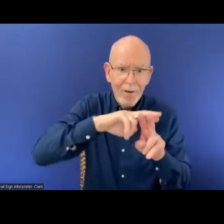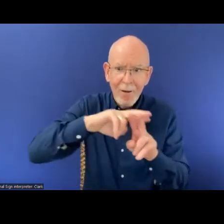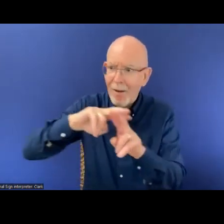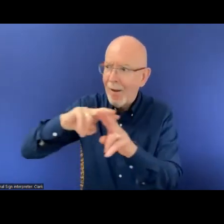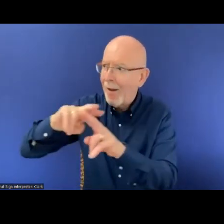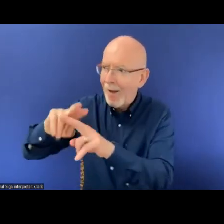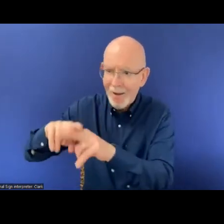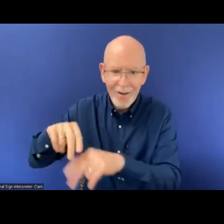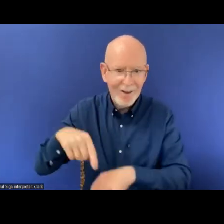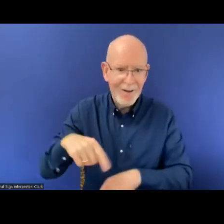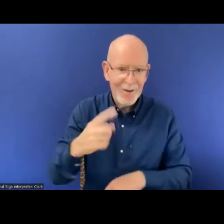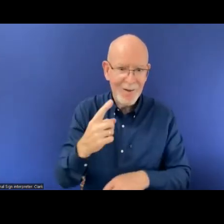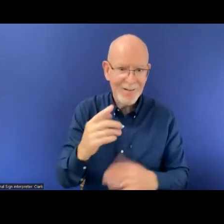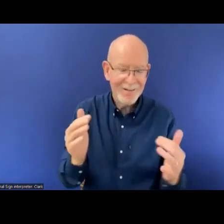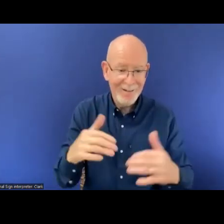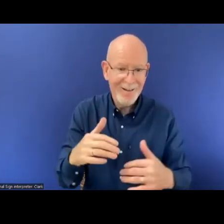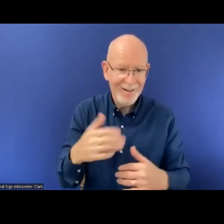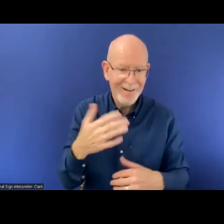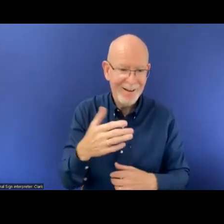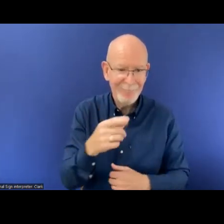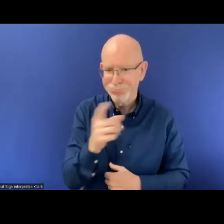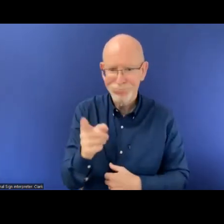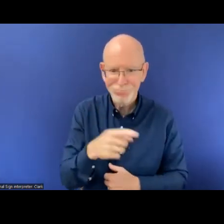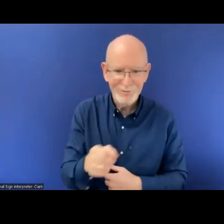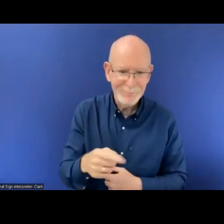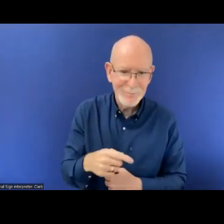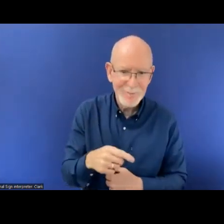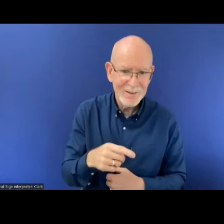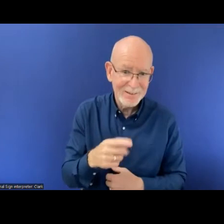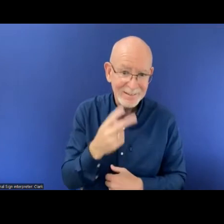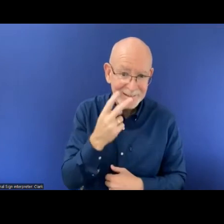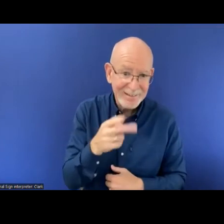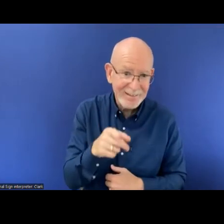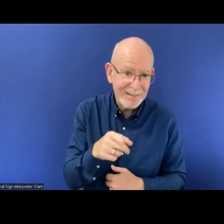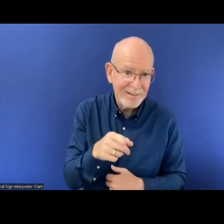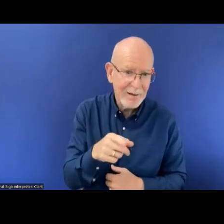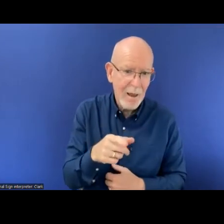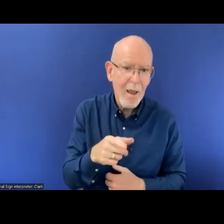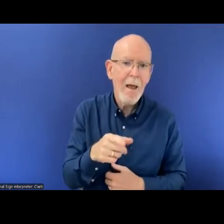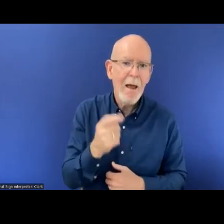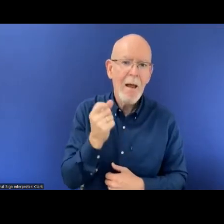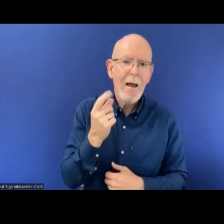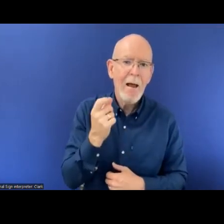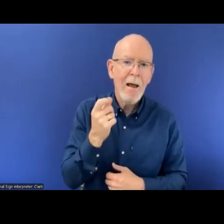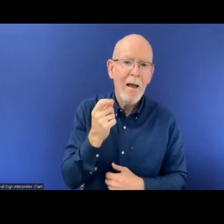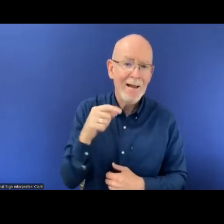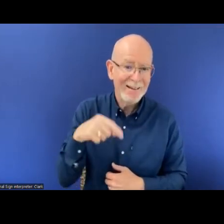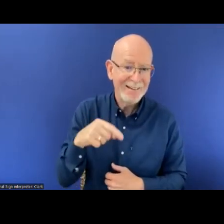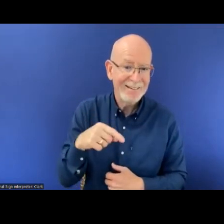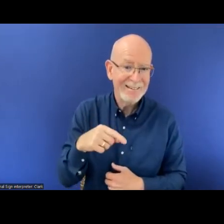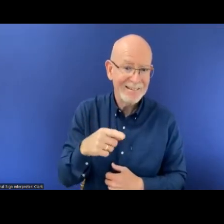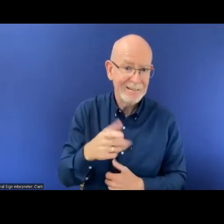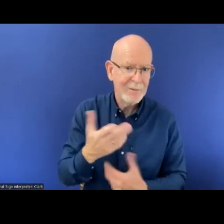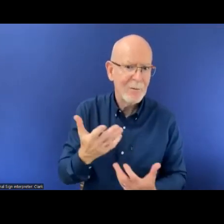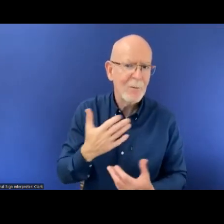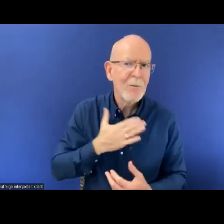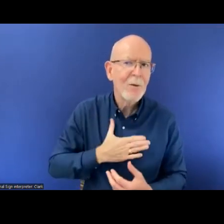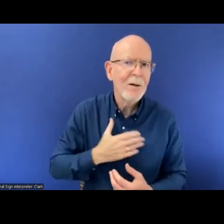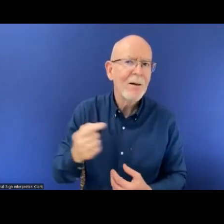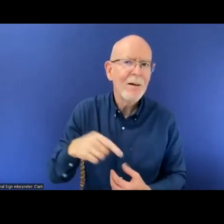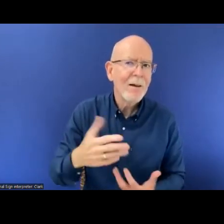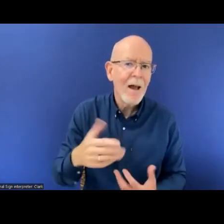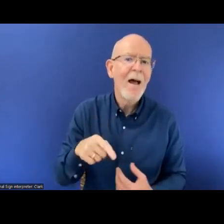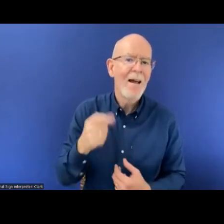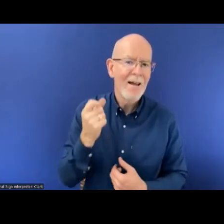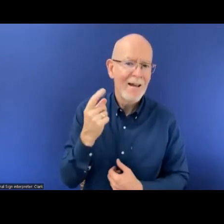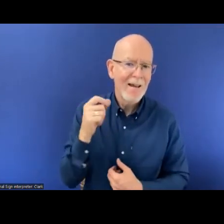wherever you're tuned in from around the world, you're very welcome indeed. If you're watching live, if you're watching on catch up,